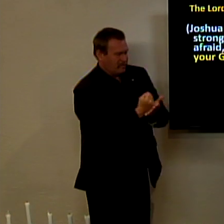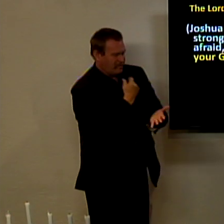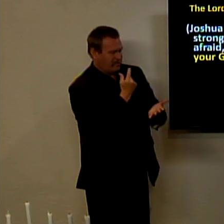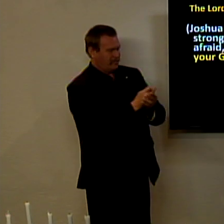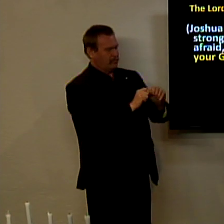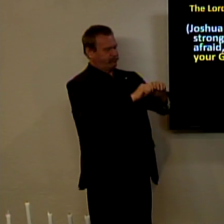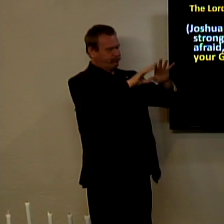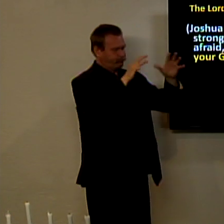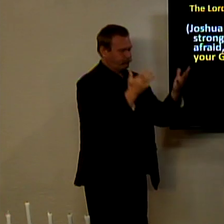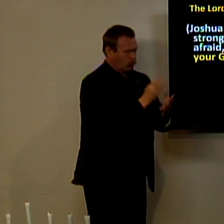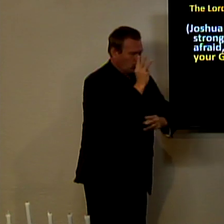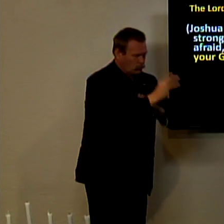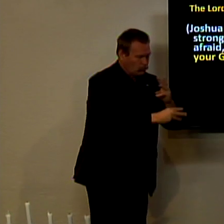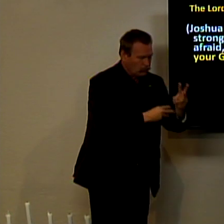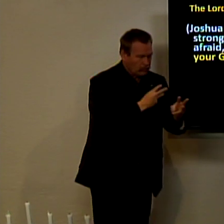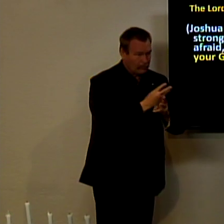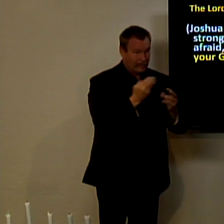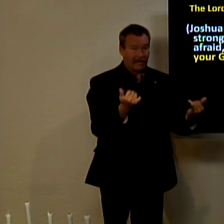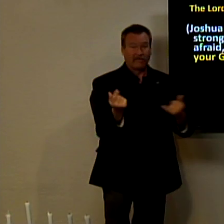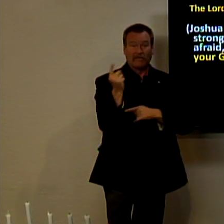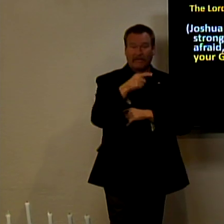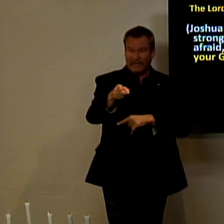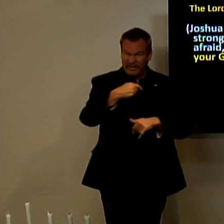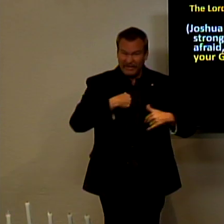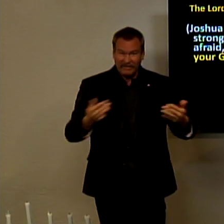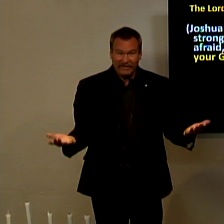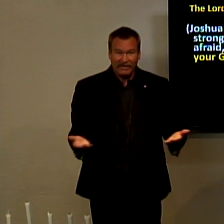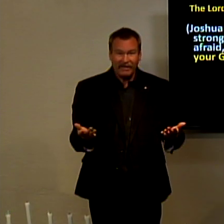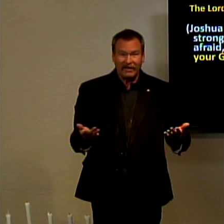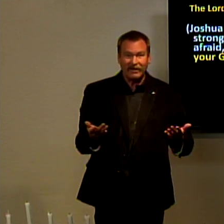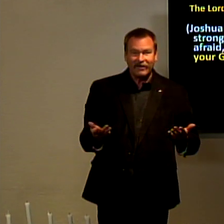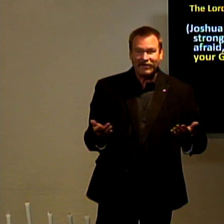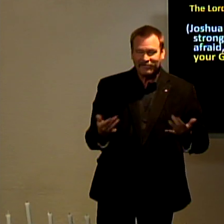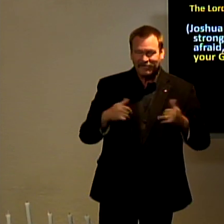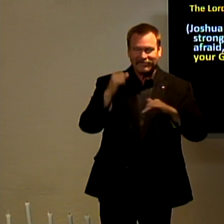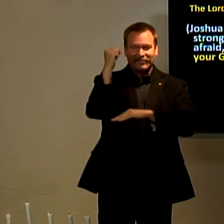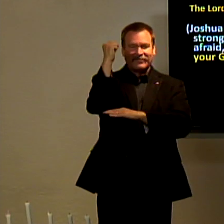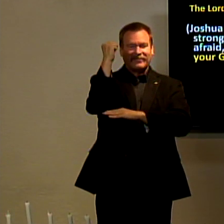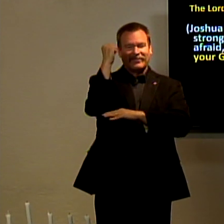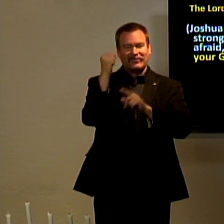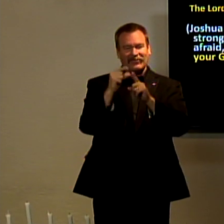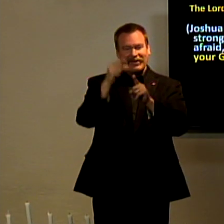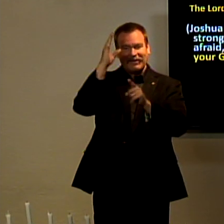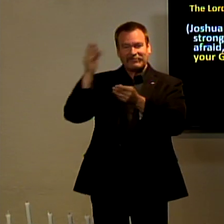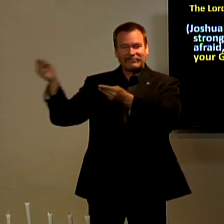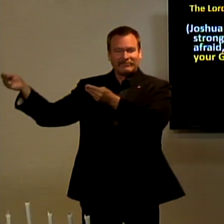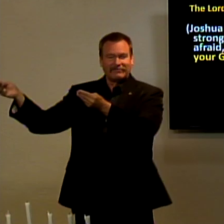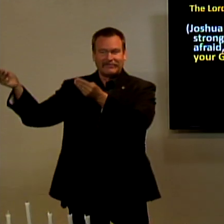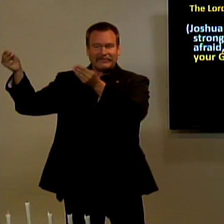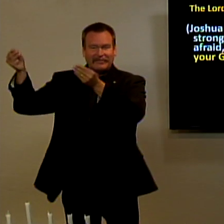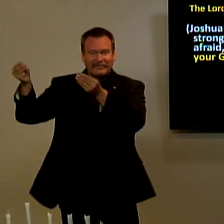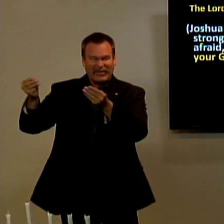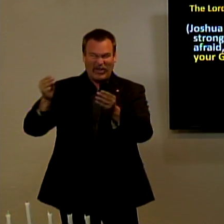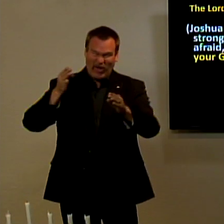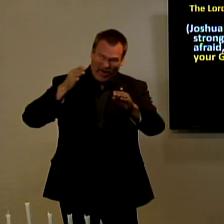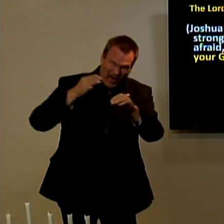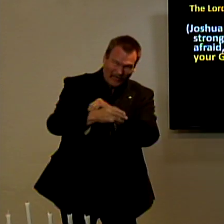same promise. Share the gospel. You're here today. The gospel is standing strong.